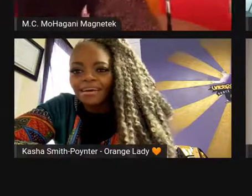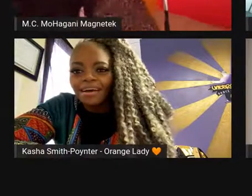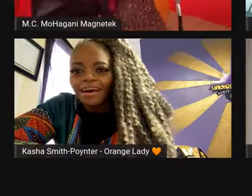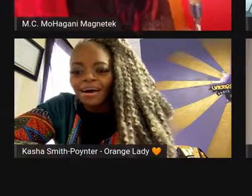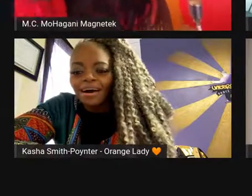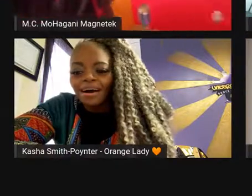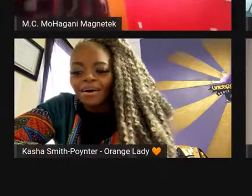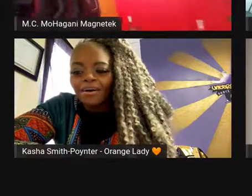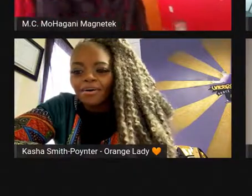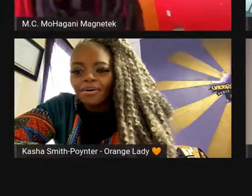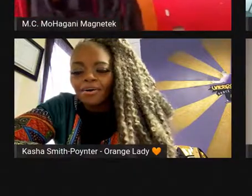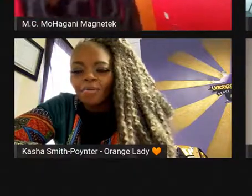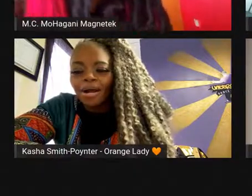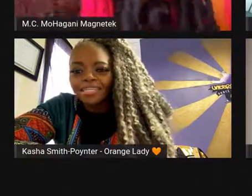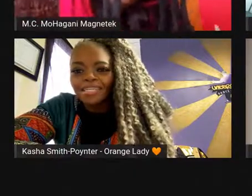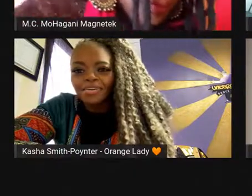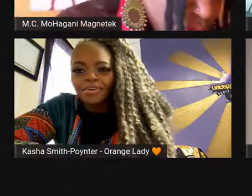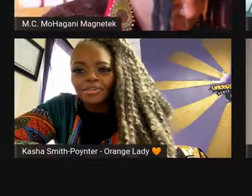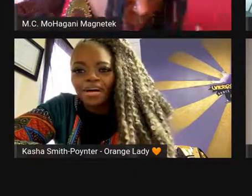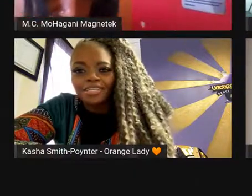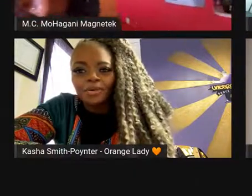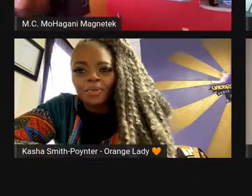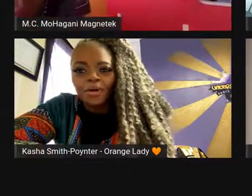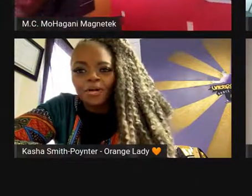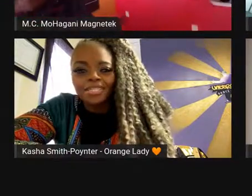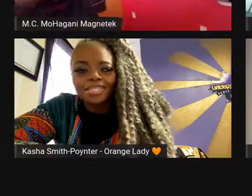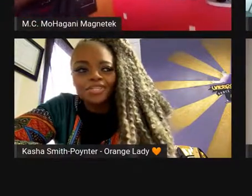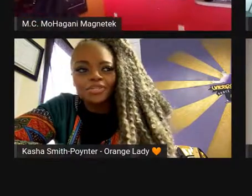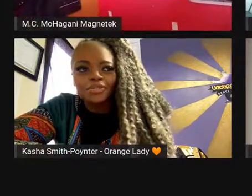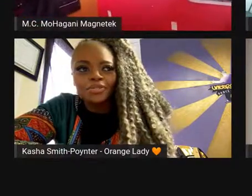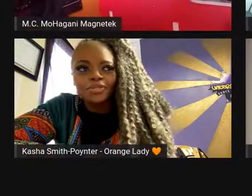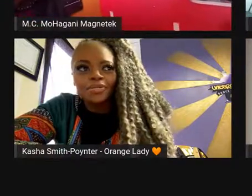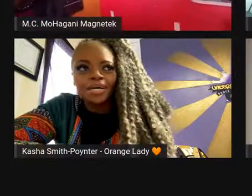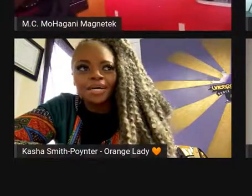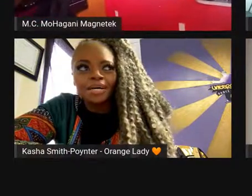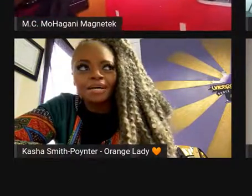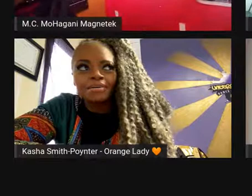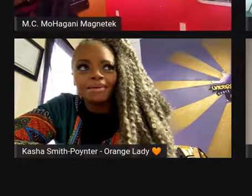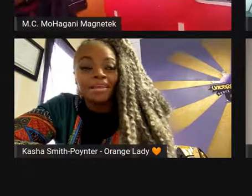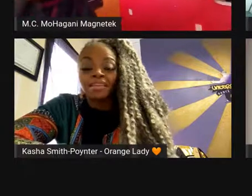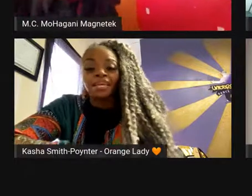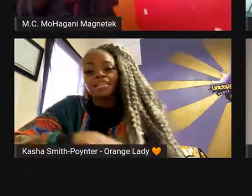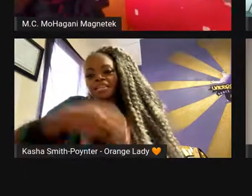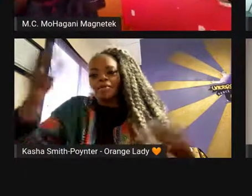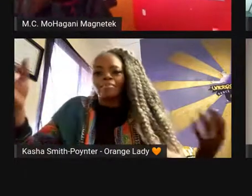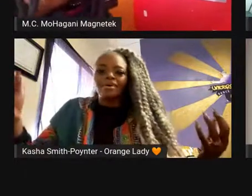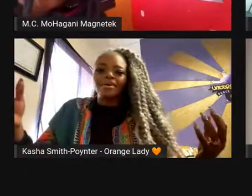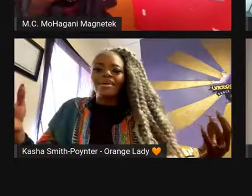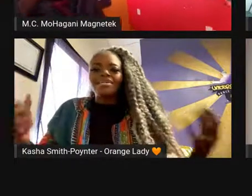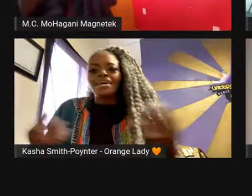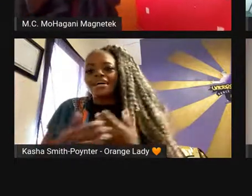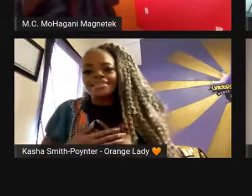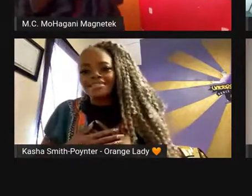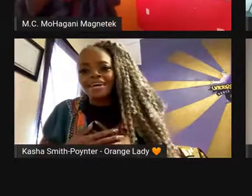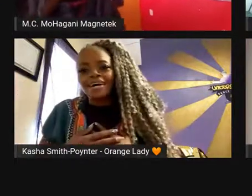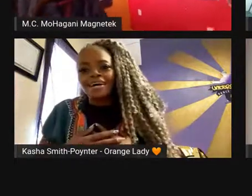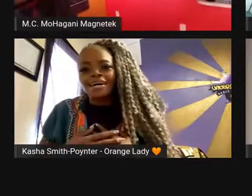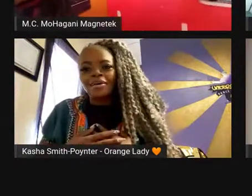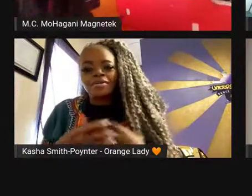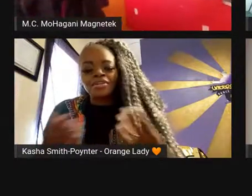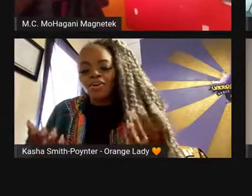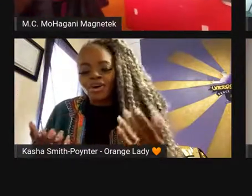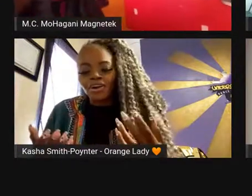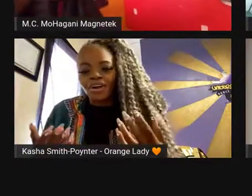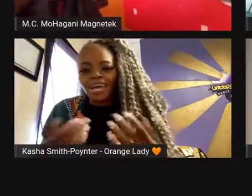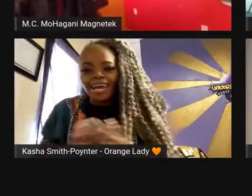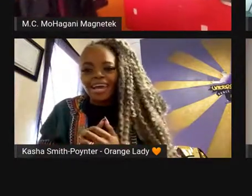trusting her process and her thoughts and her words to and lend them to us.